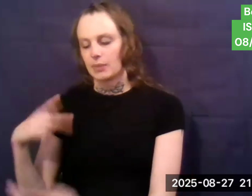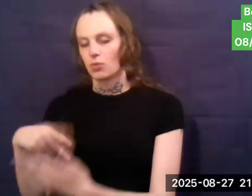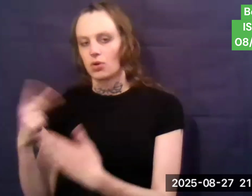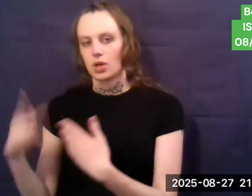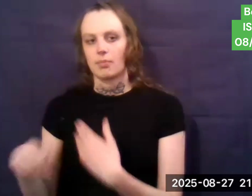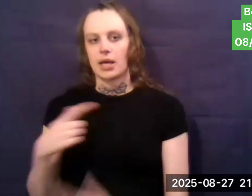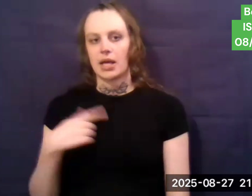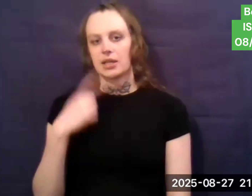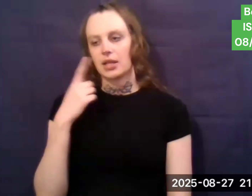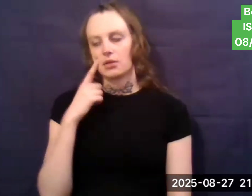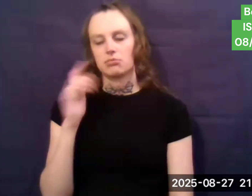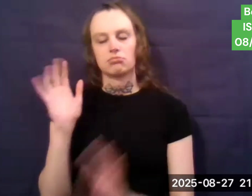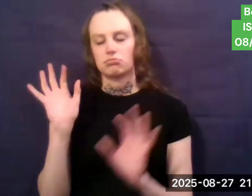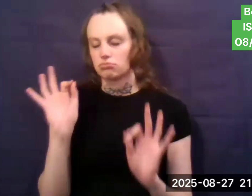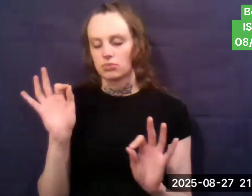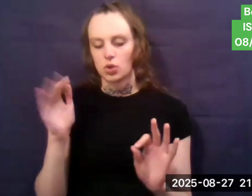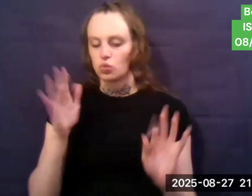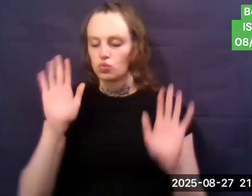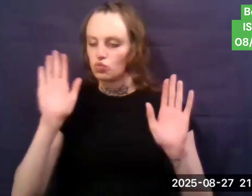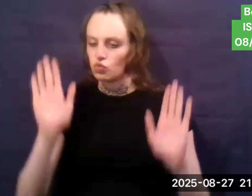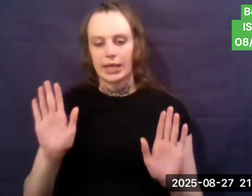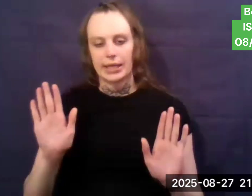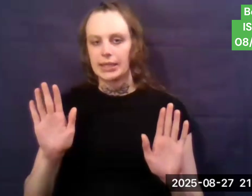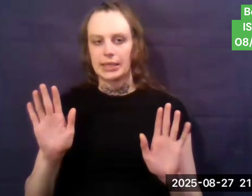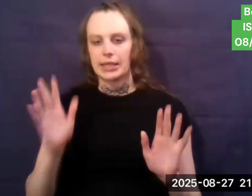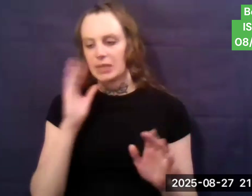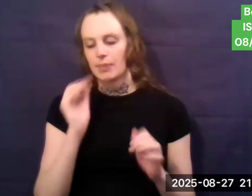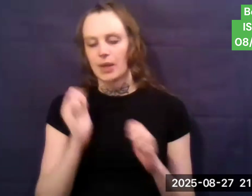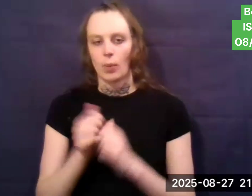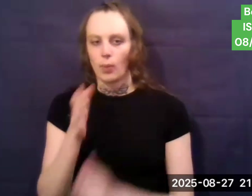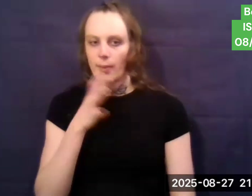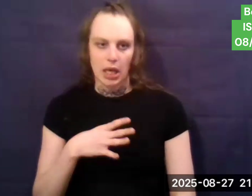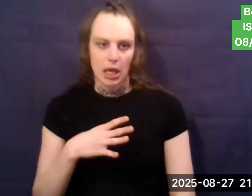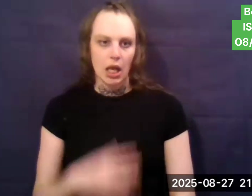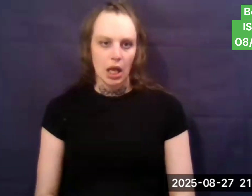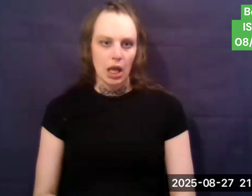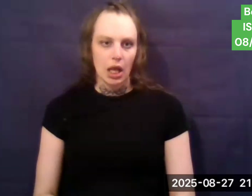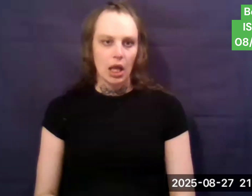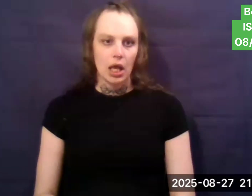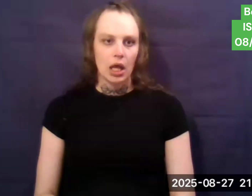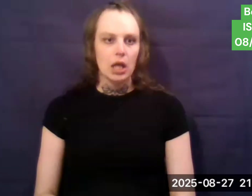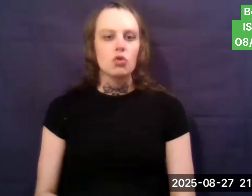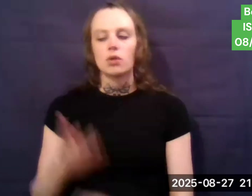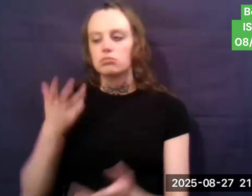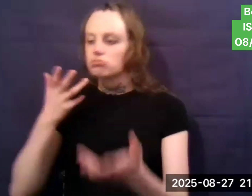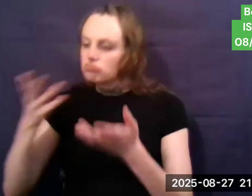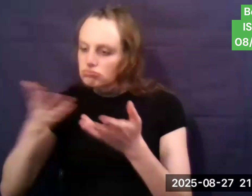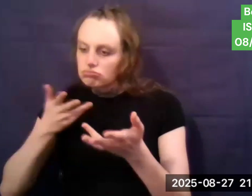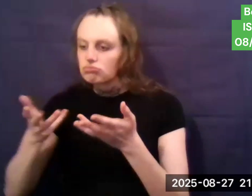time I've ever spent with women. Really getting to know them and really being able to spread the message.